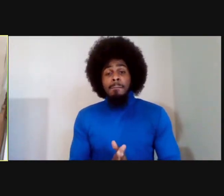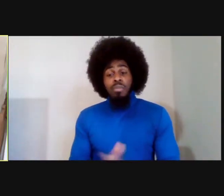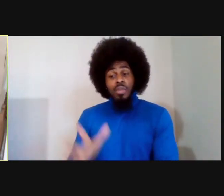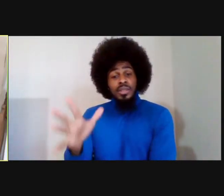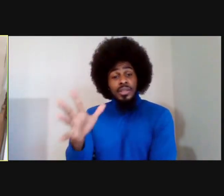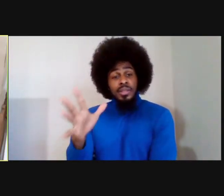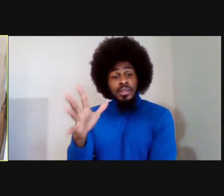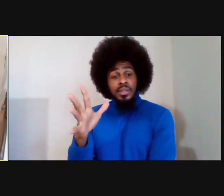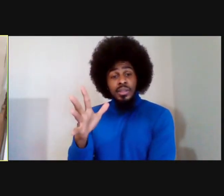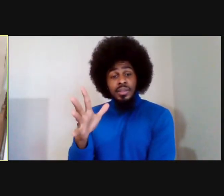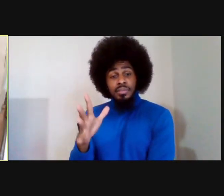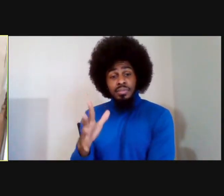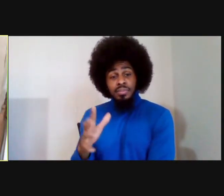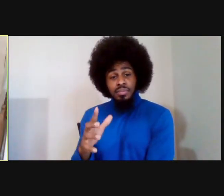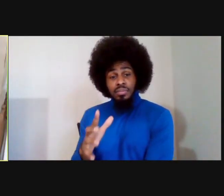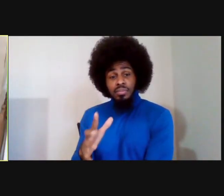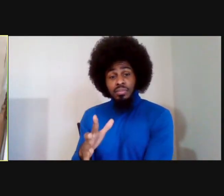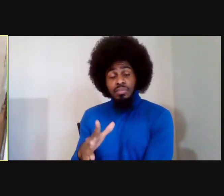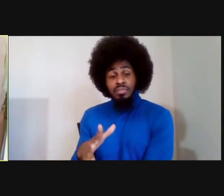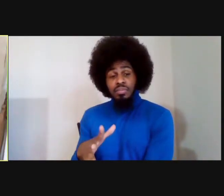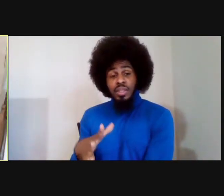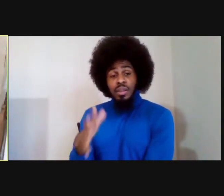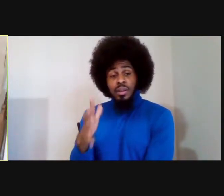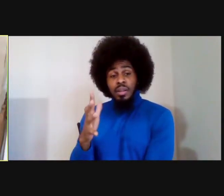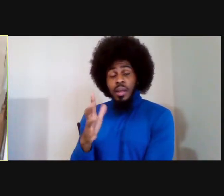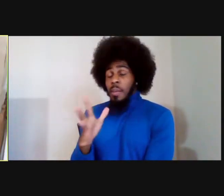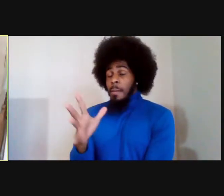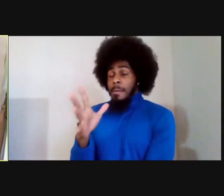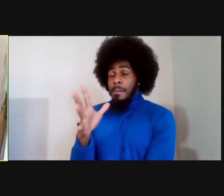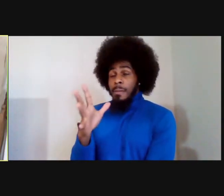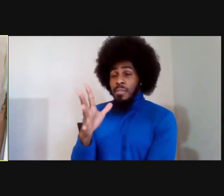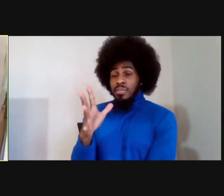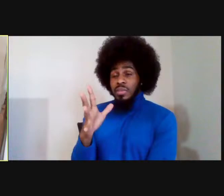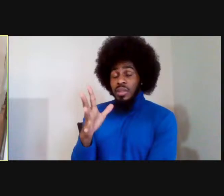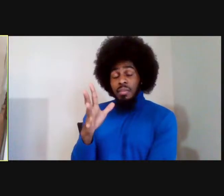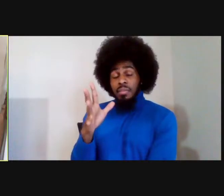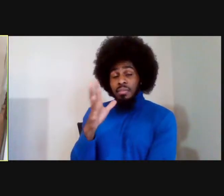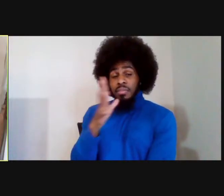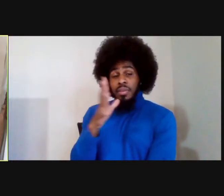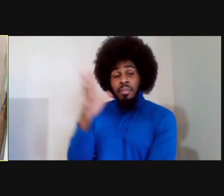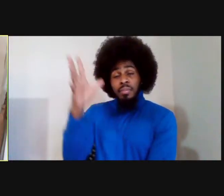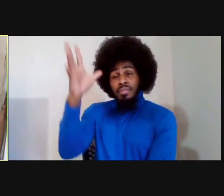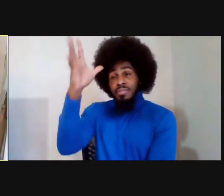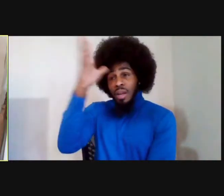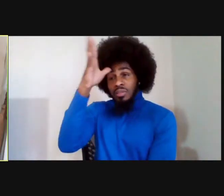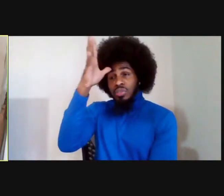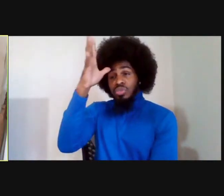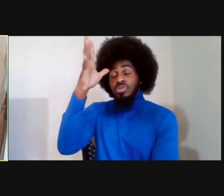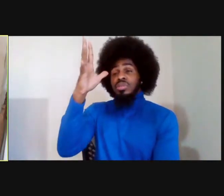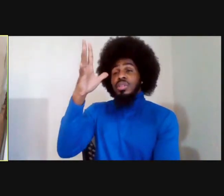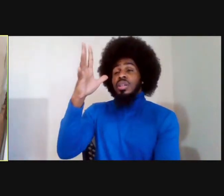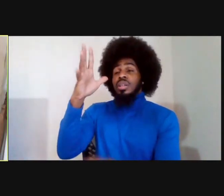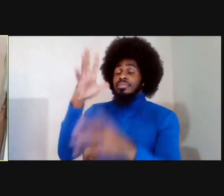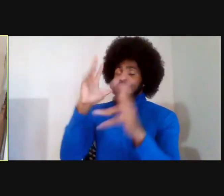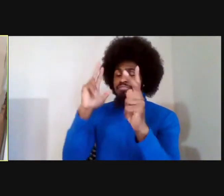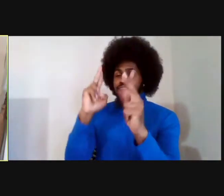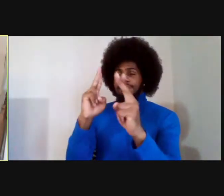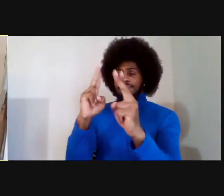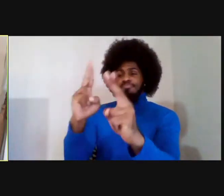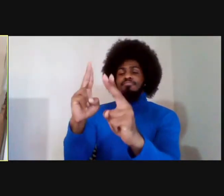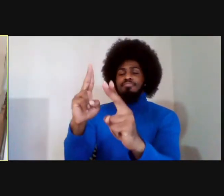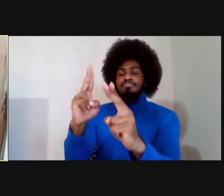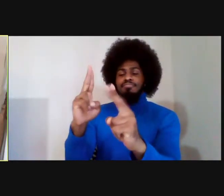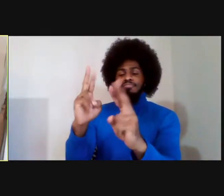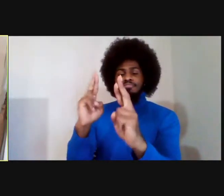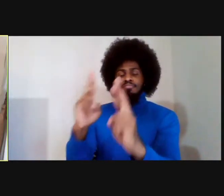my ancestor mother, Vanetta Dorothea Warner, and Benny Raymond Theodore Alexander Whitson II.